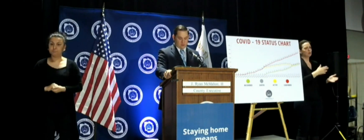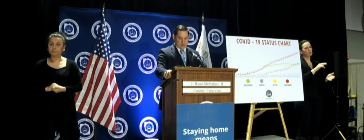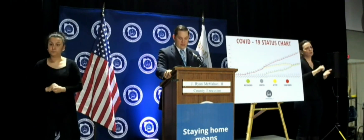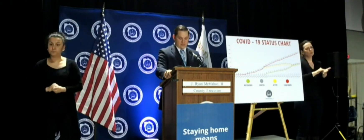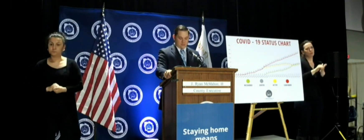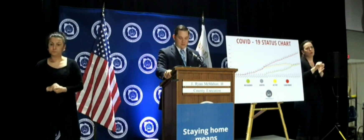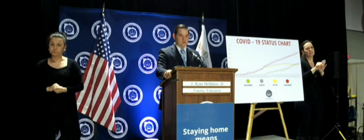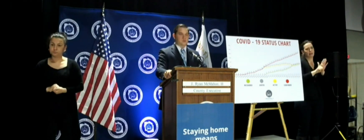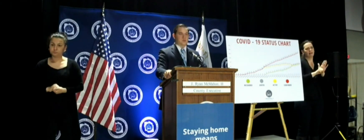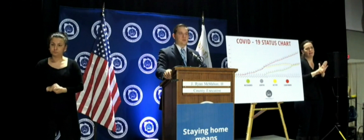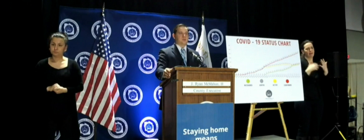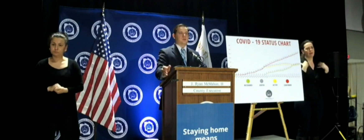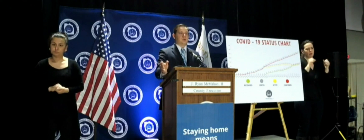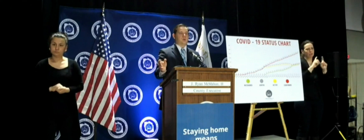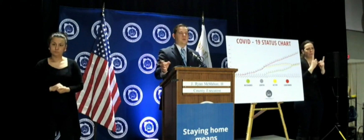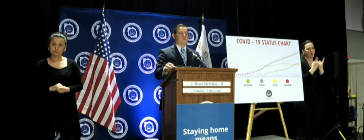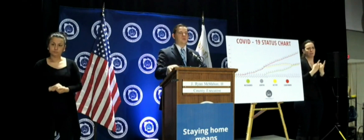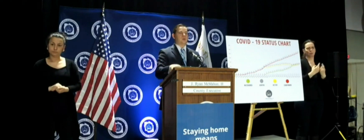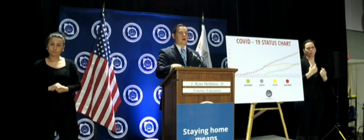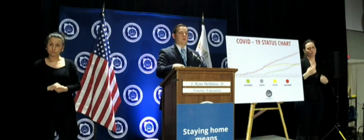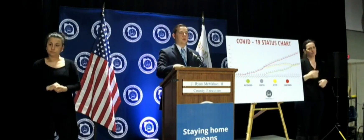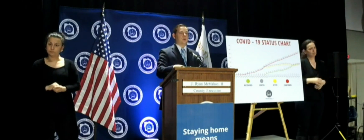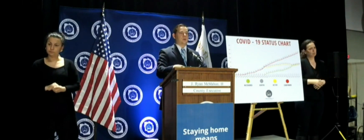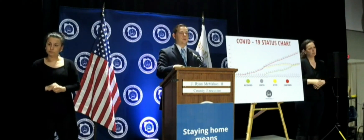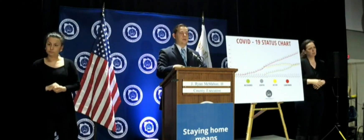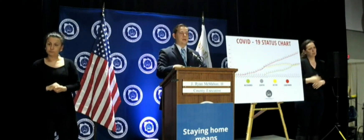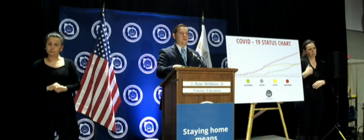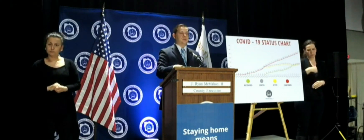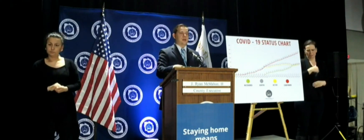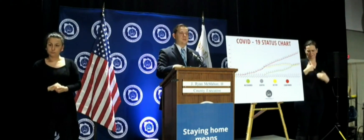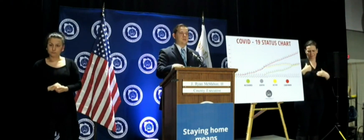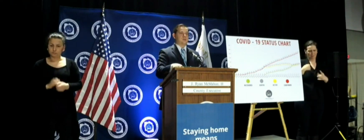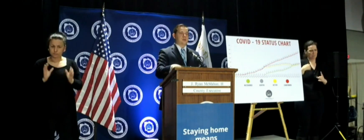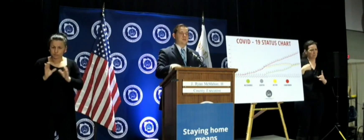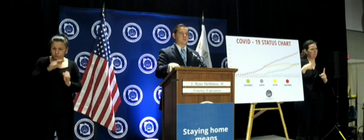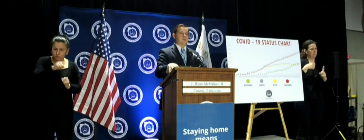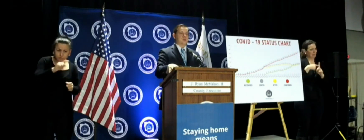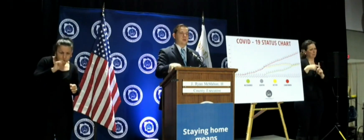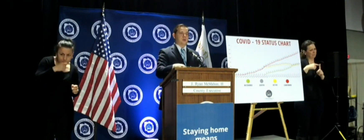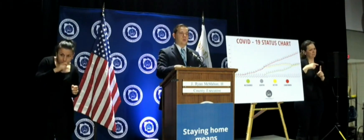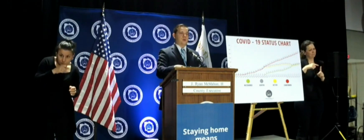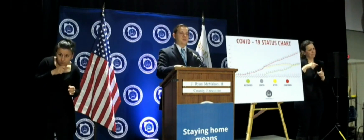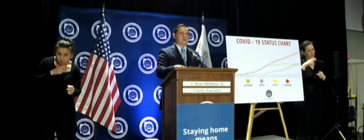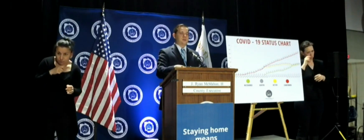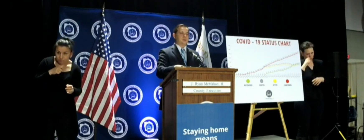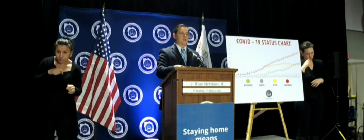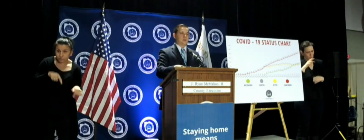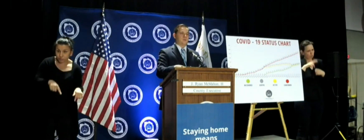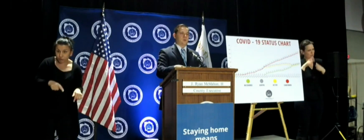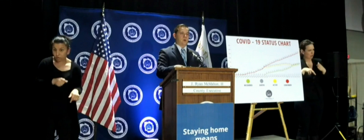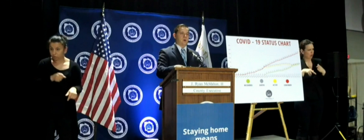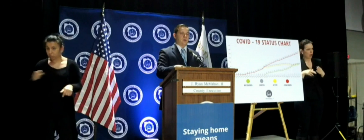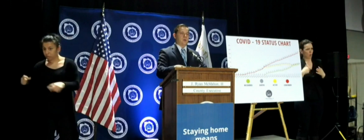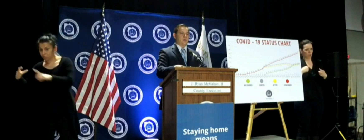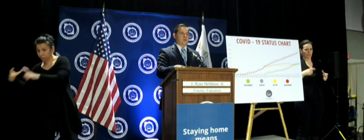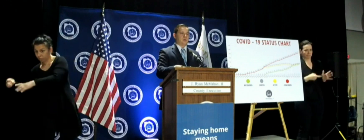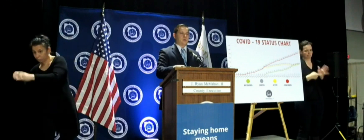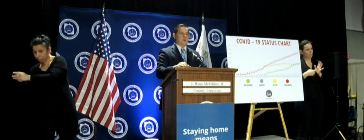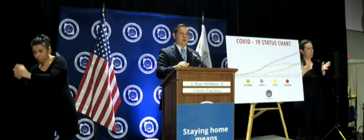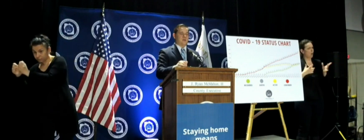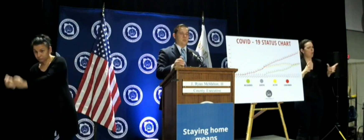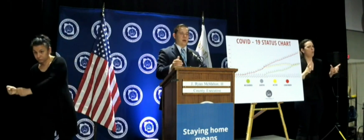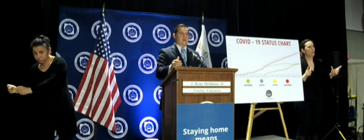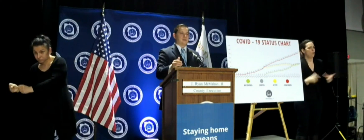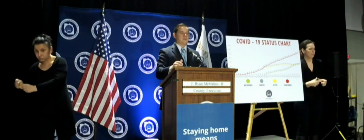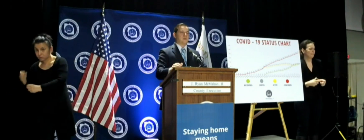Process after a positive test result. So if you get your test, you're in a quarantine until you get a phone call. You either